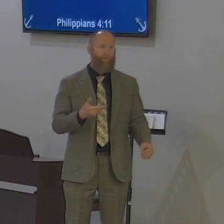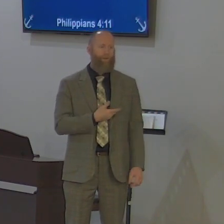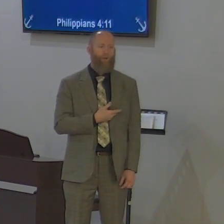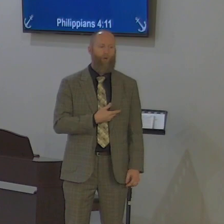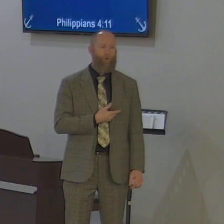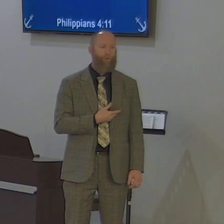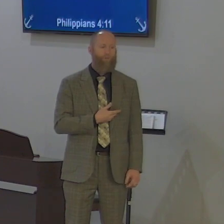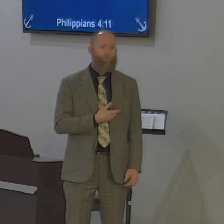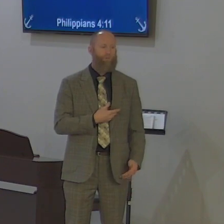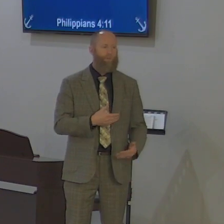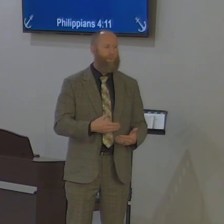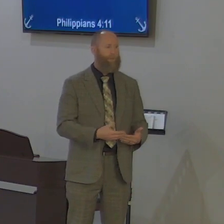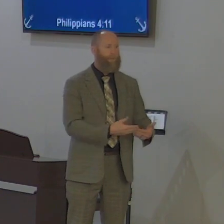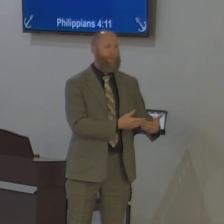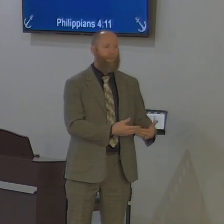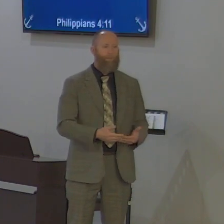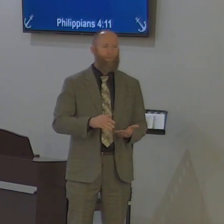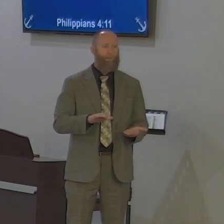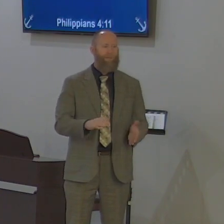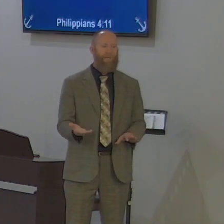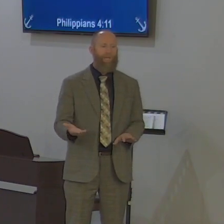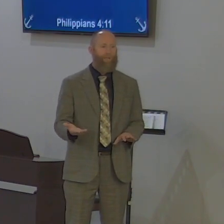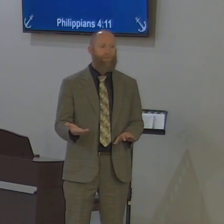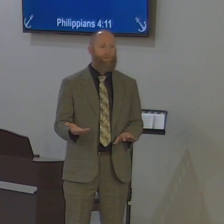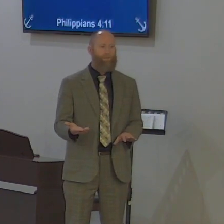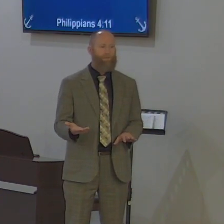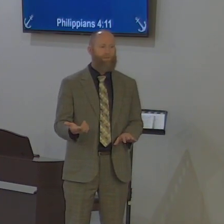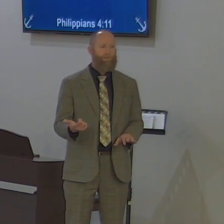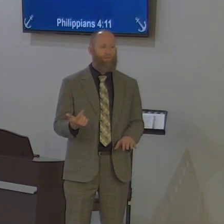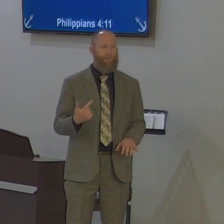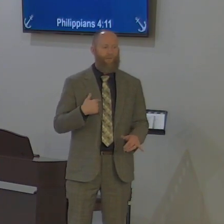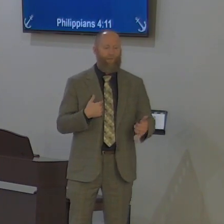Can I tell you that I couldn't find a reason why?